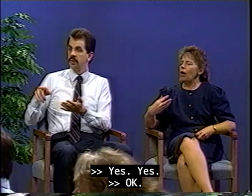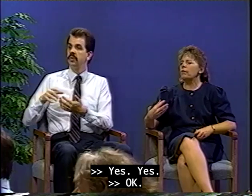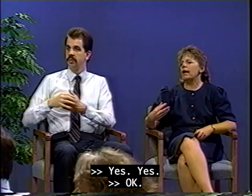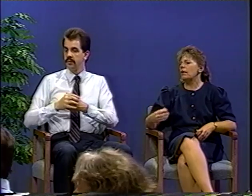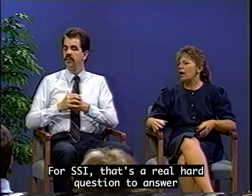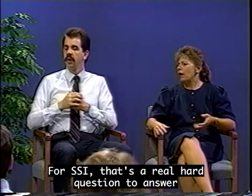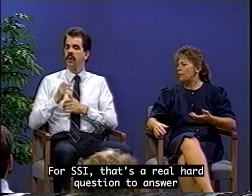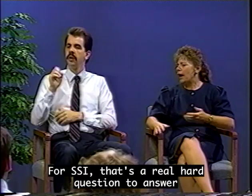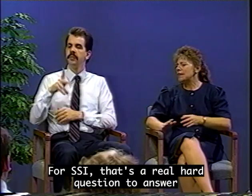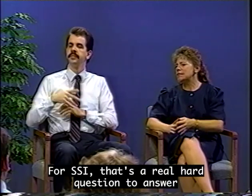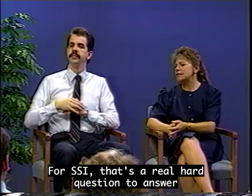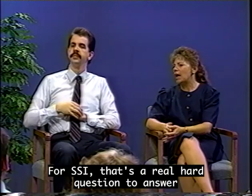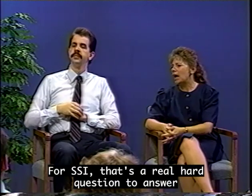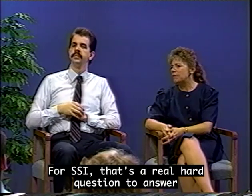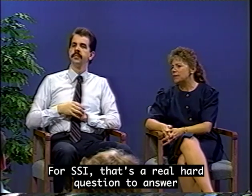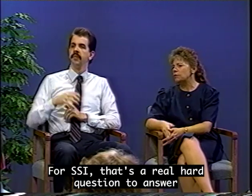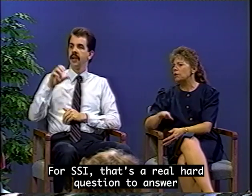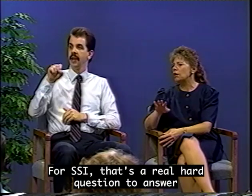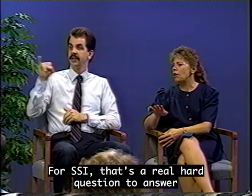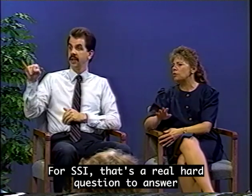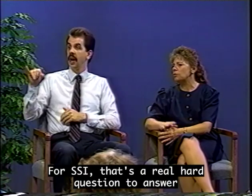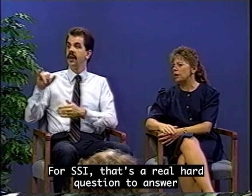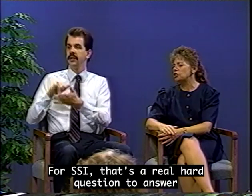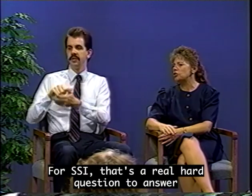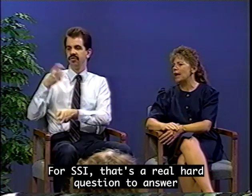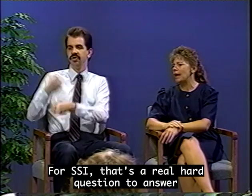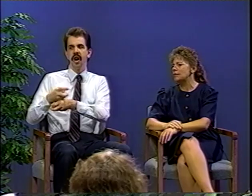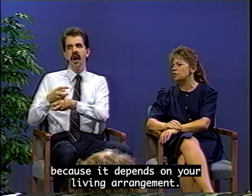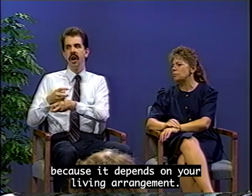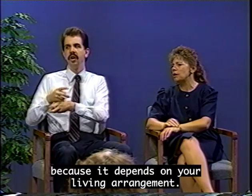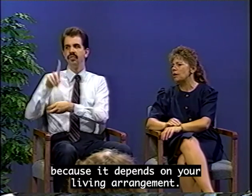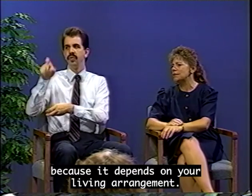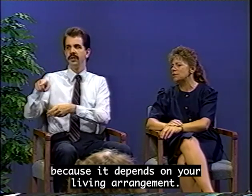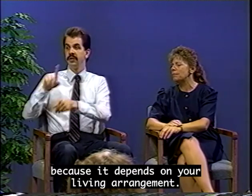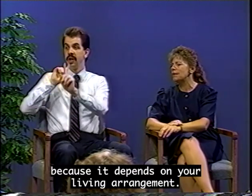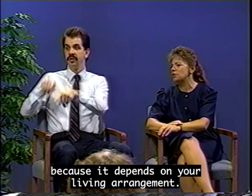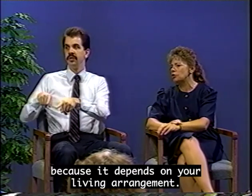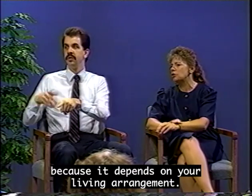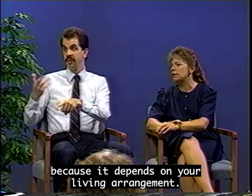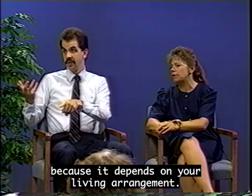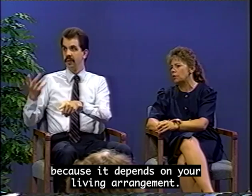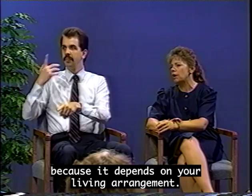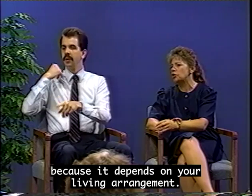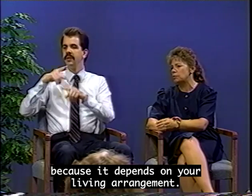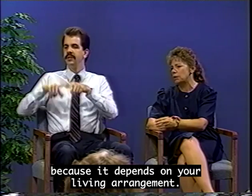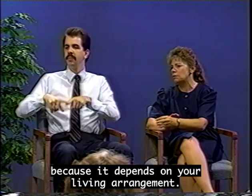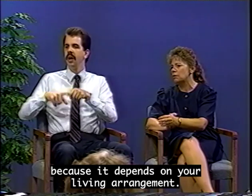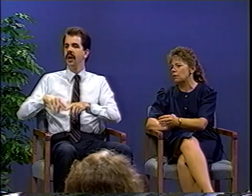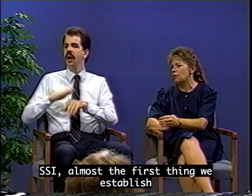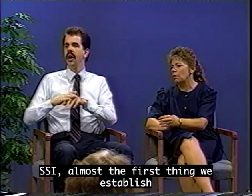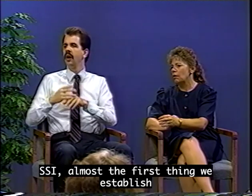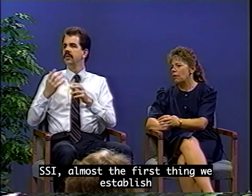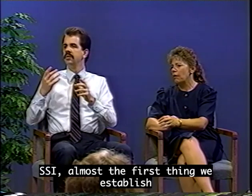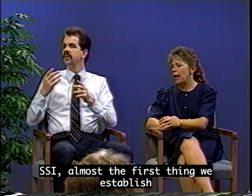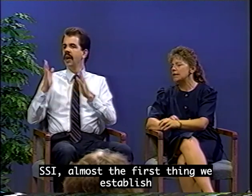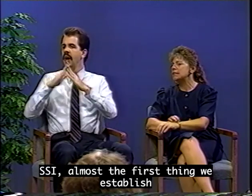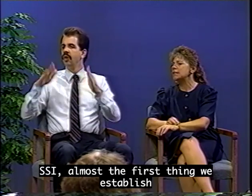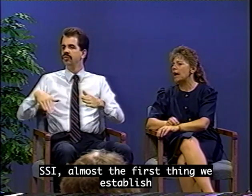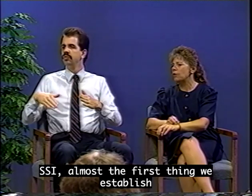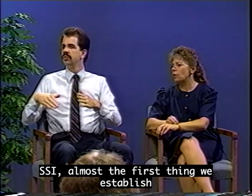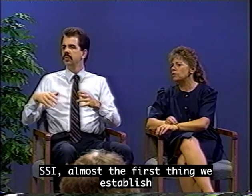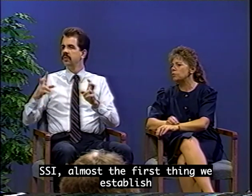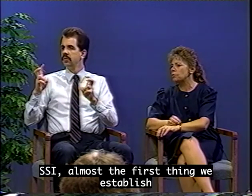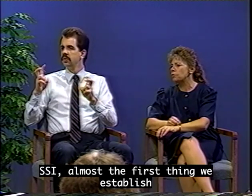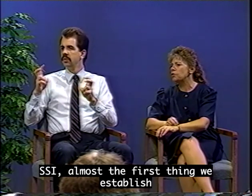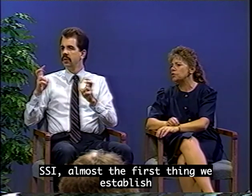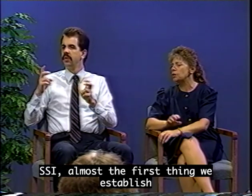Yes. Okay. For SSI, that's a real hard question to answer because it depends on your living arrangement.